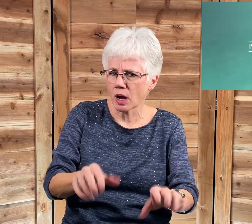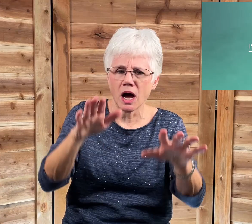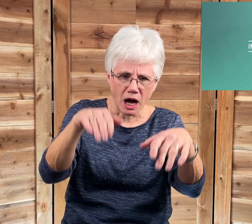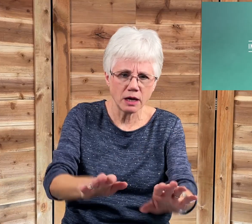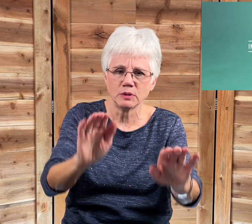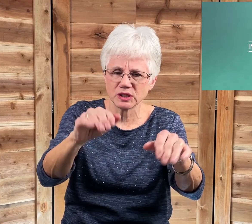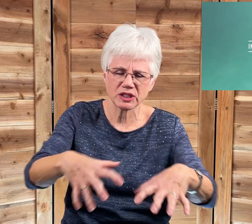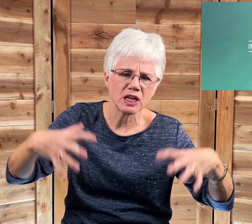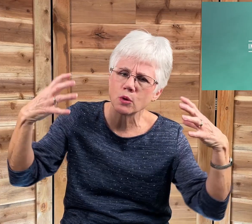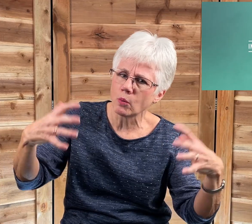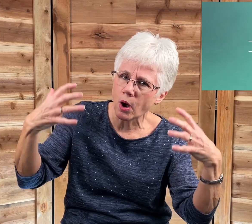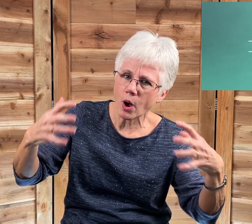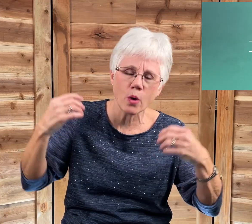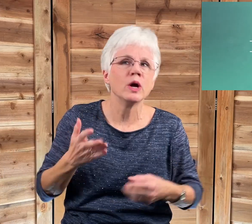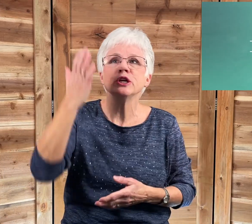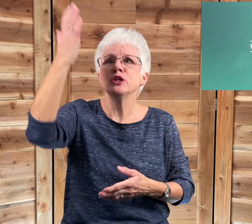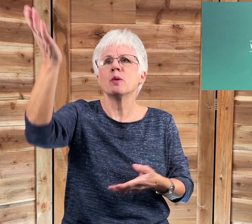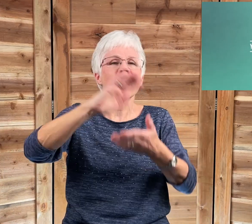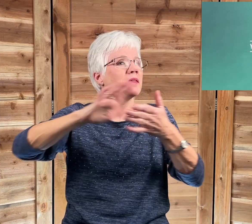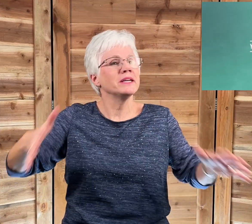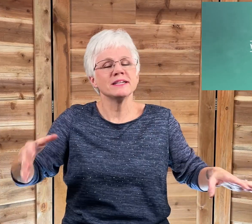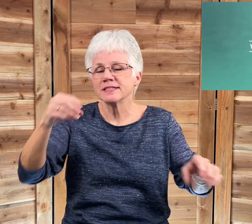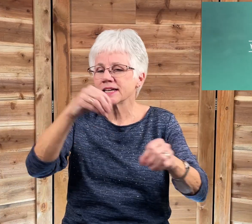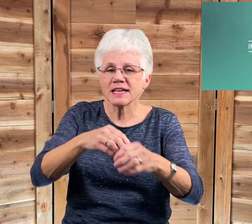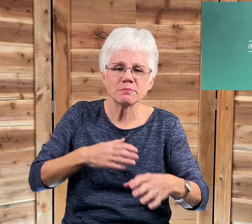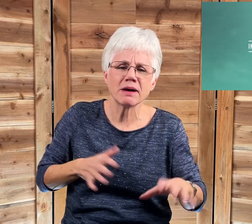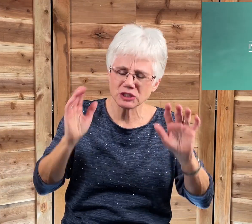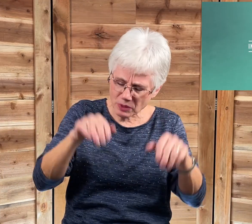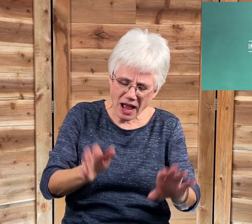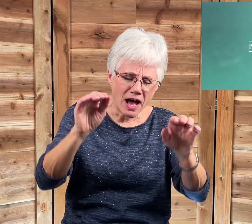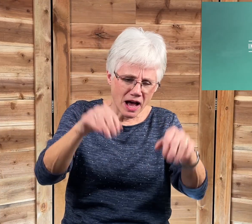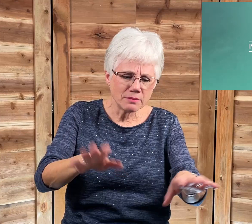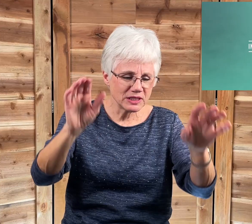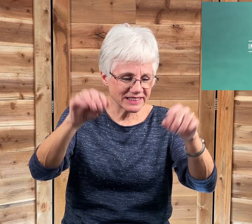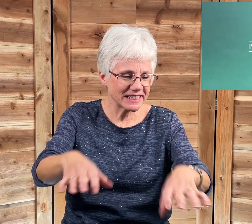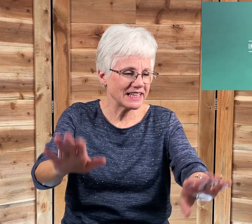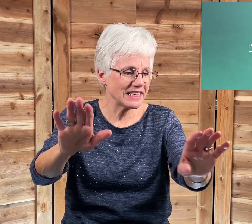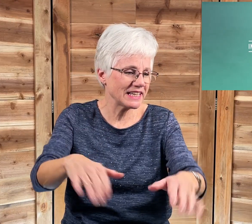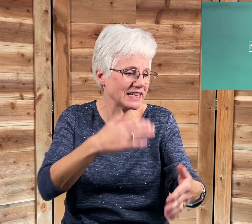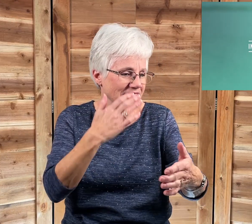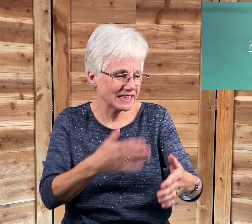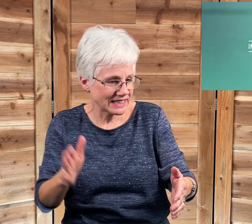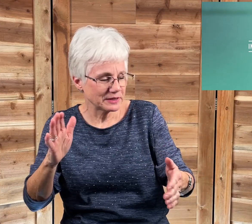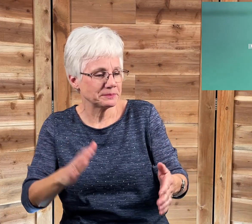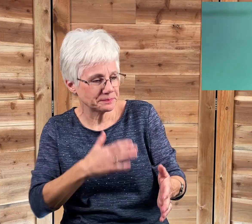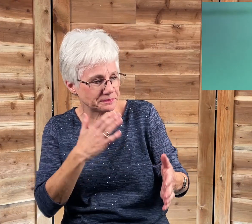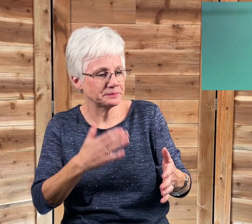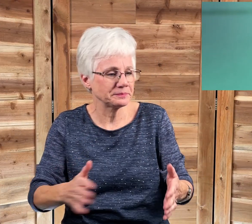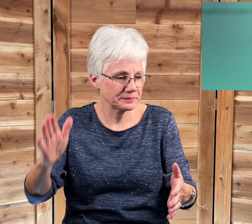my troubled sea. Whoa, you are the peace in my troubled